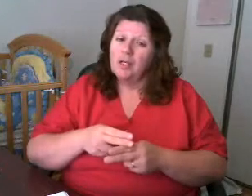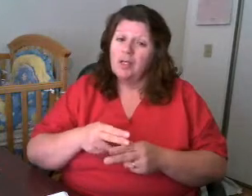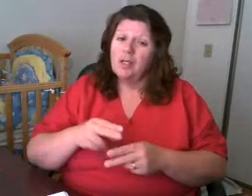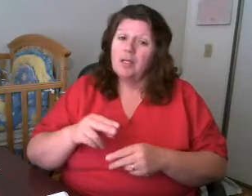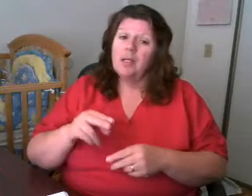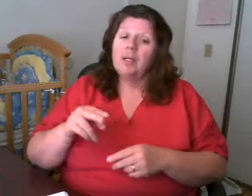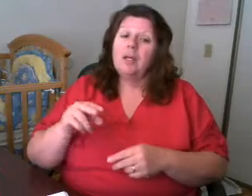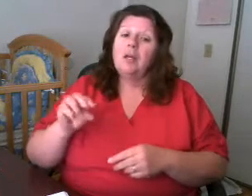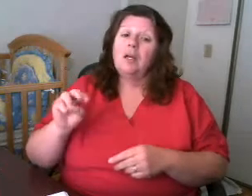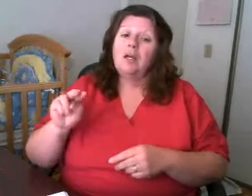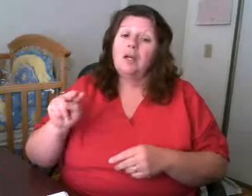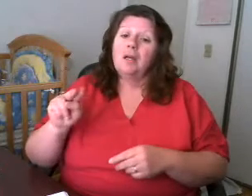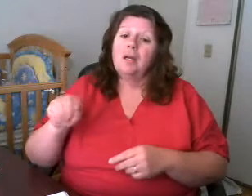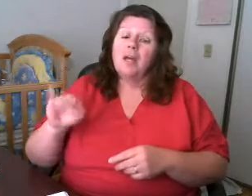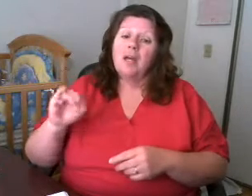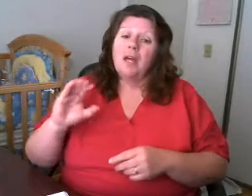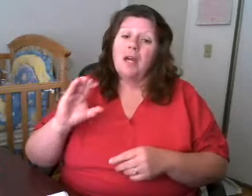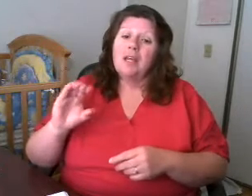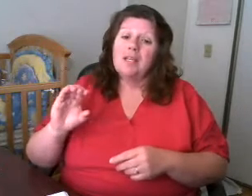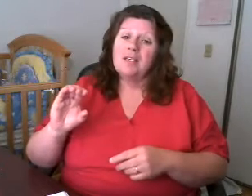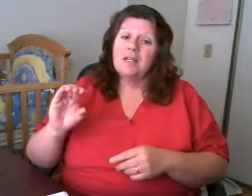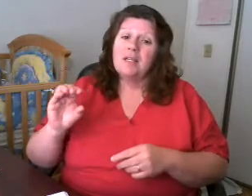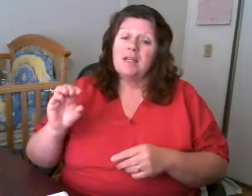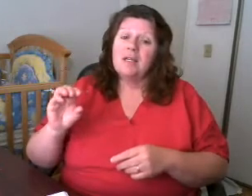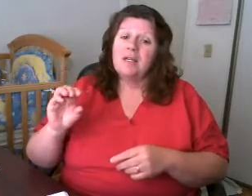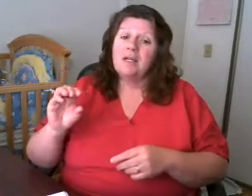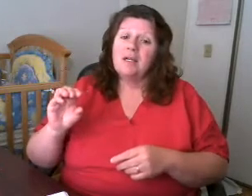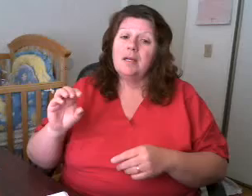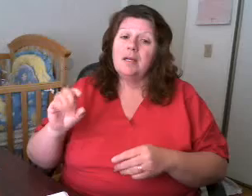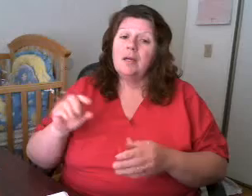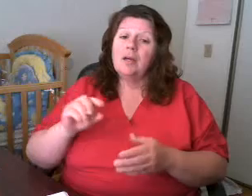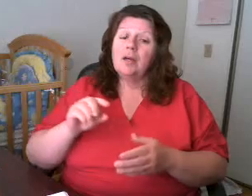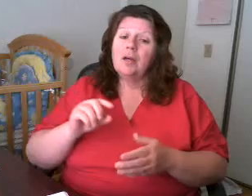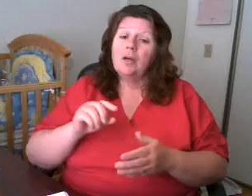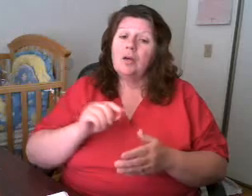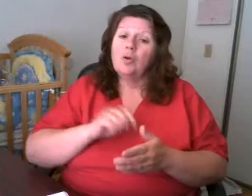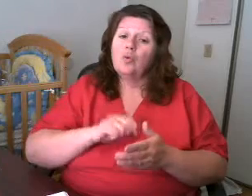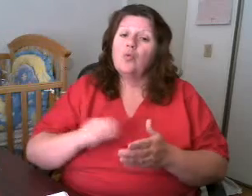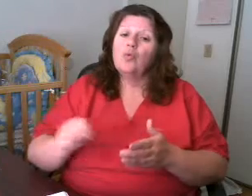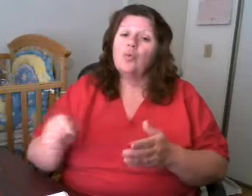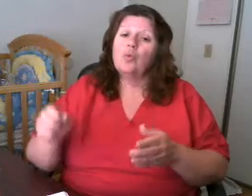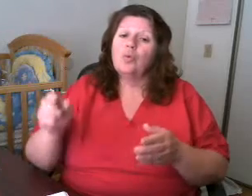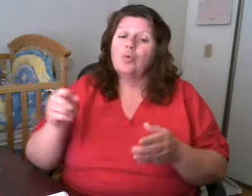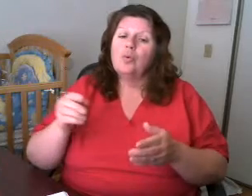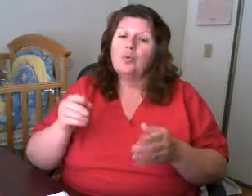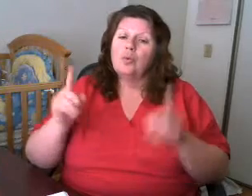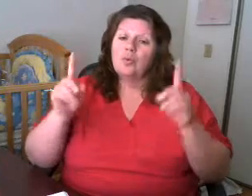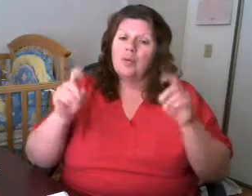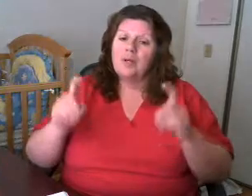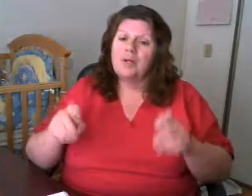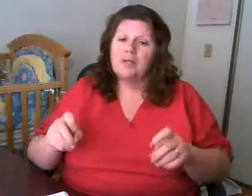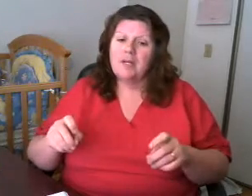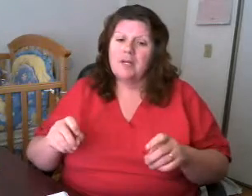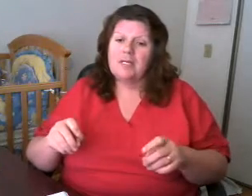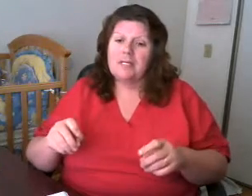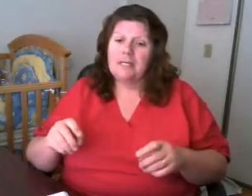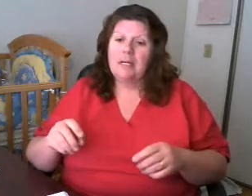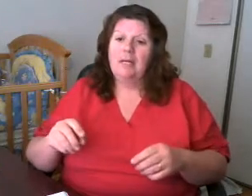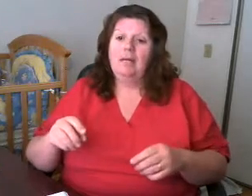I highly recommend that you go on RID's website and download information regarding the knowledge portion